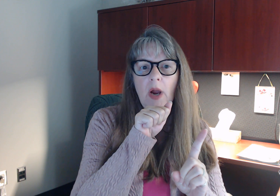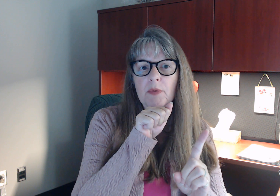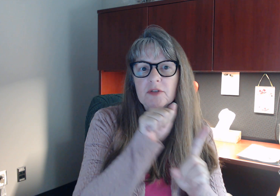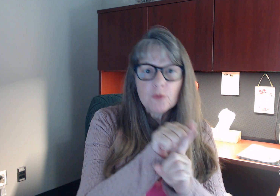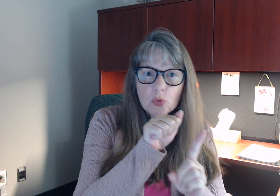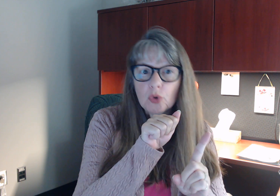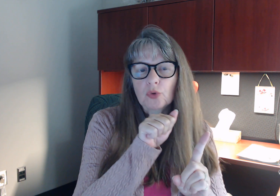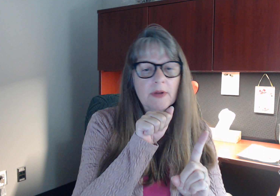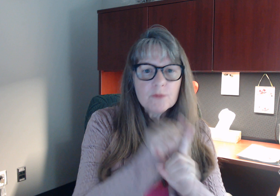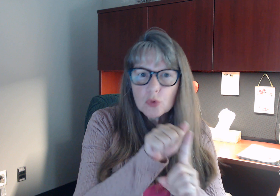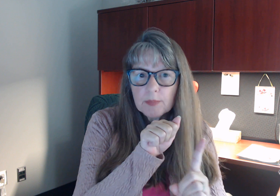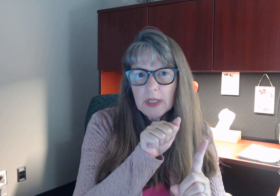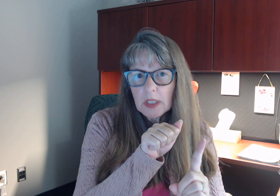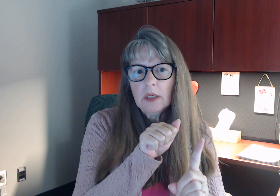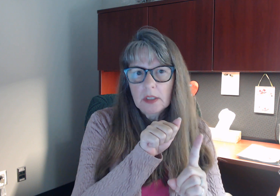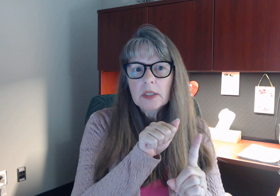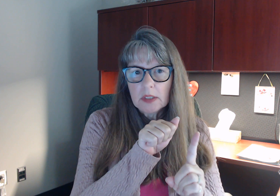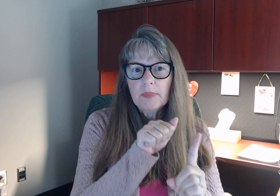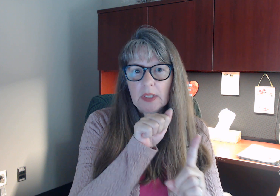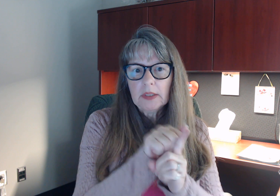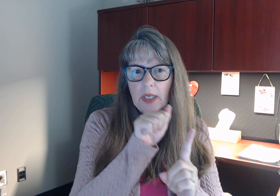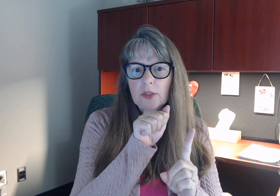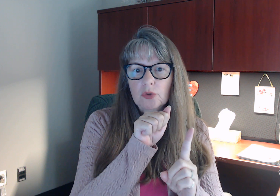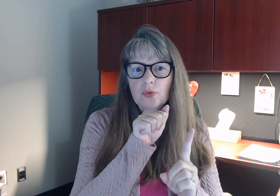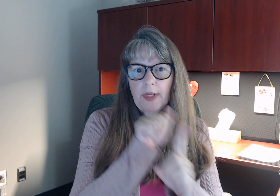was fooled, or they fooled me, something like that, to a trick.